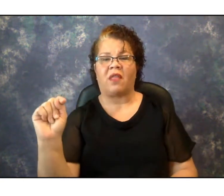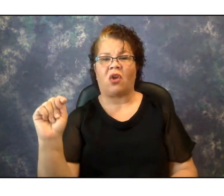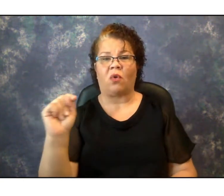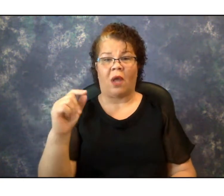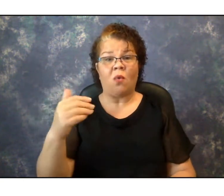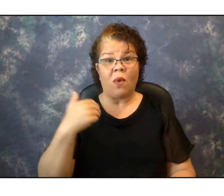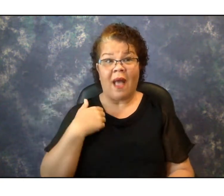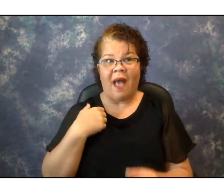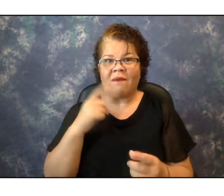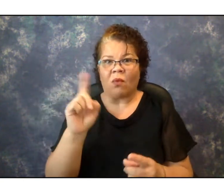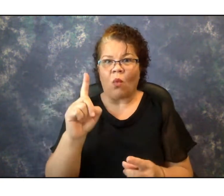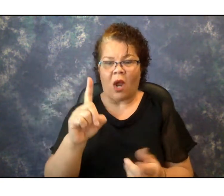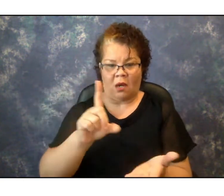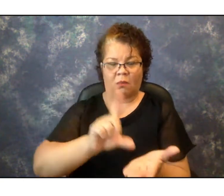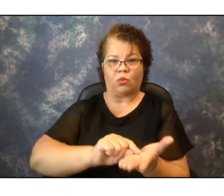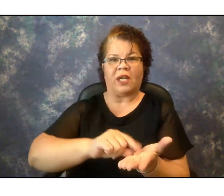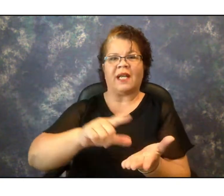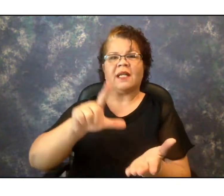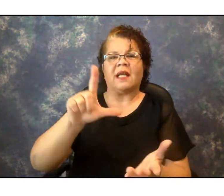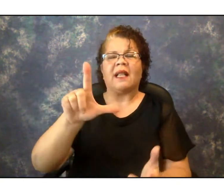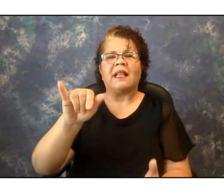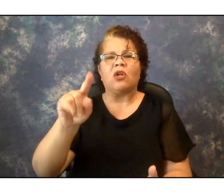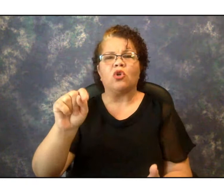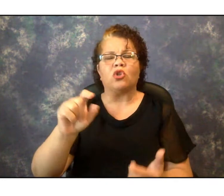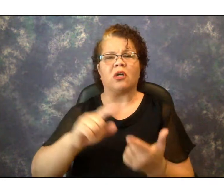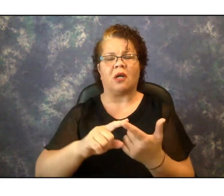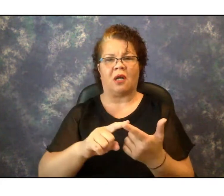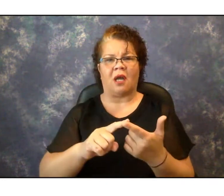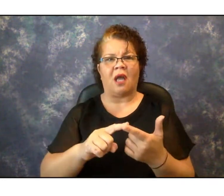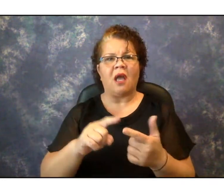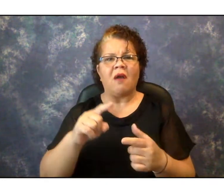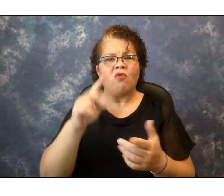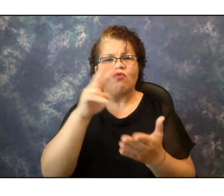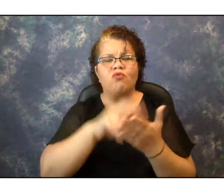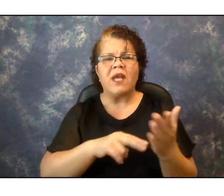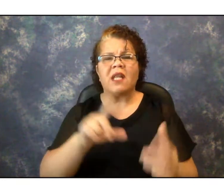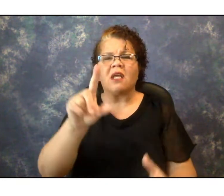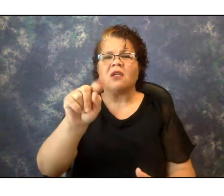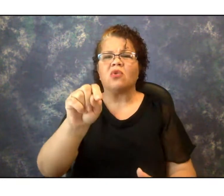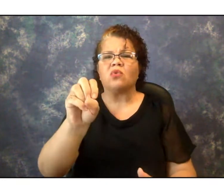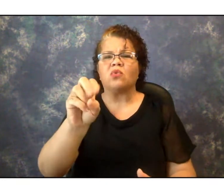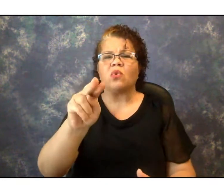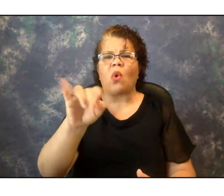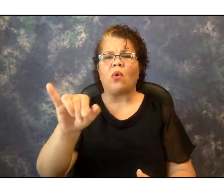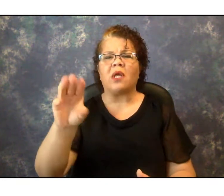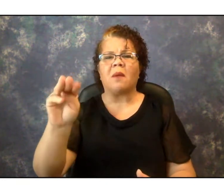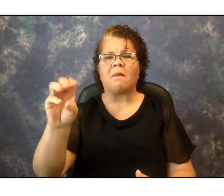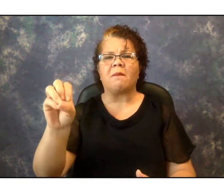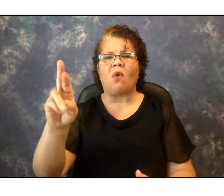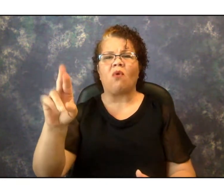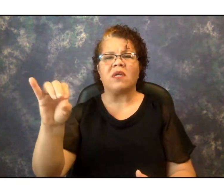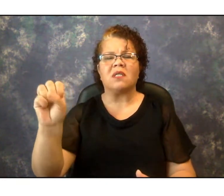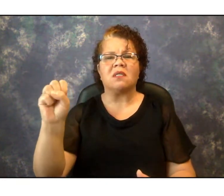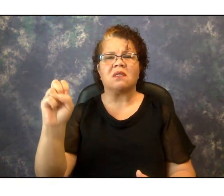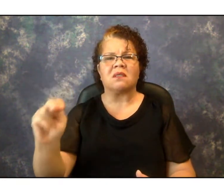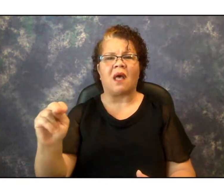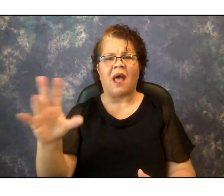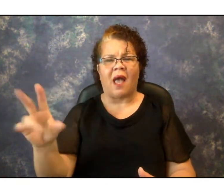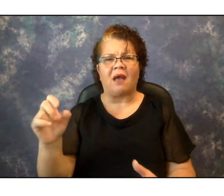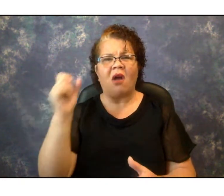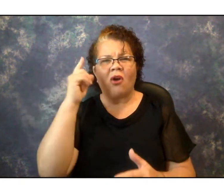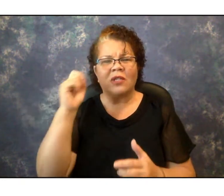You can't read Toni Morrison and not understand her work as a kind of critical race theory, getting us to think